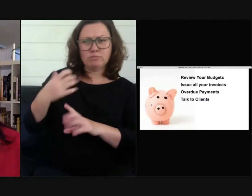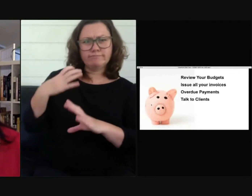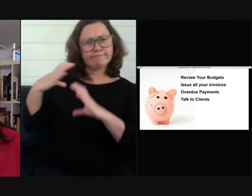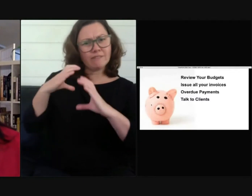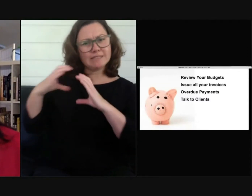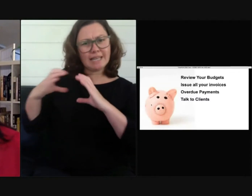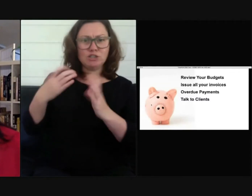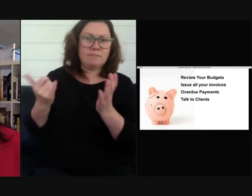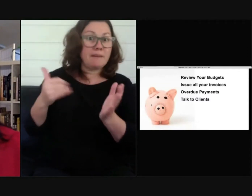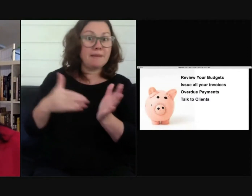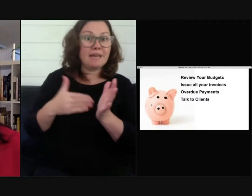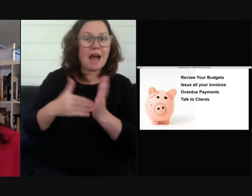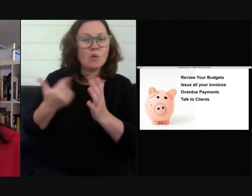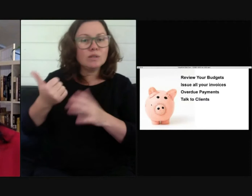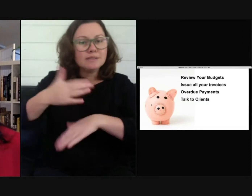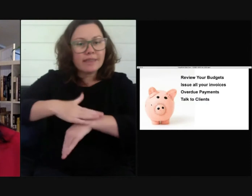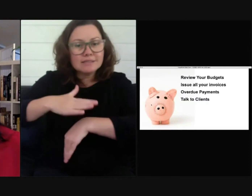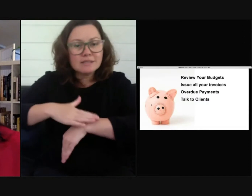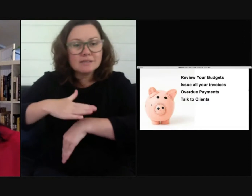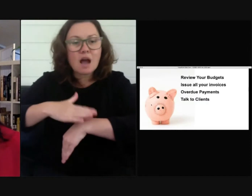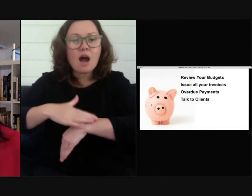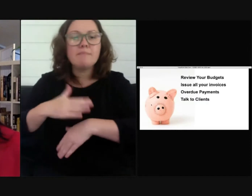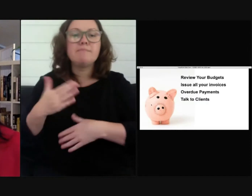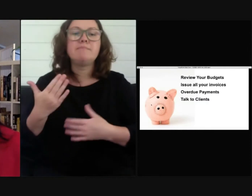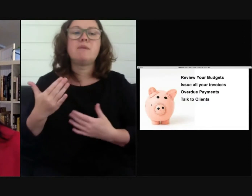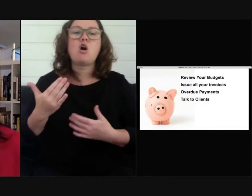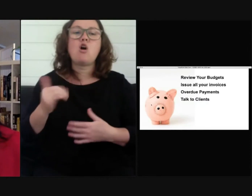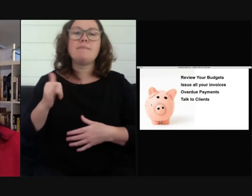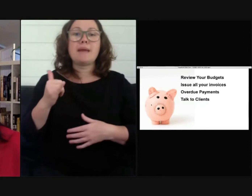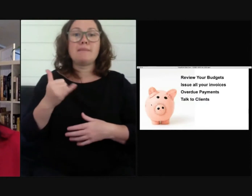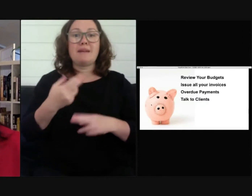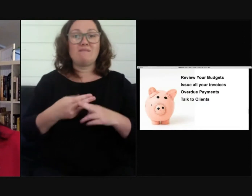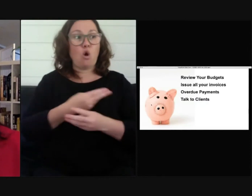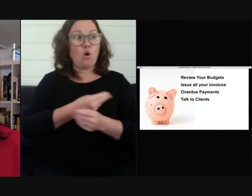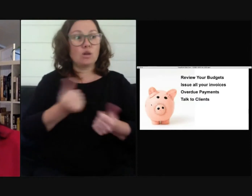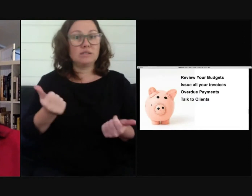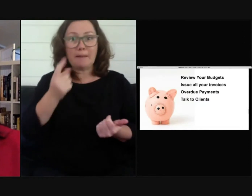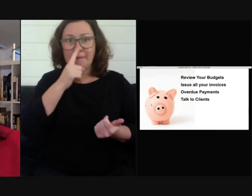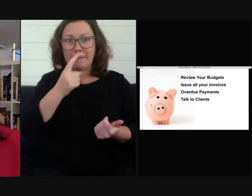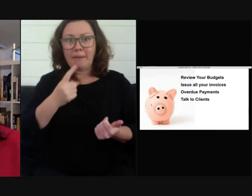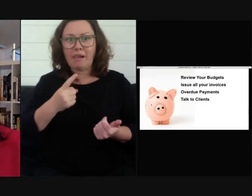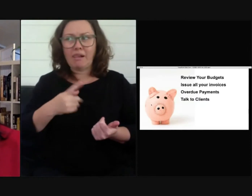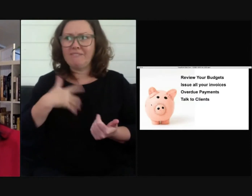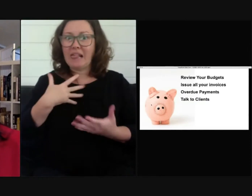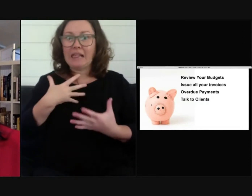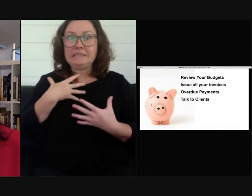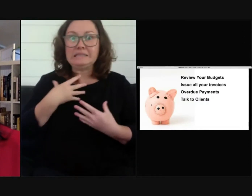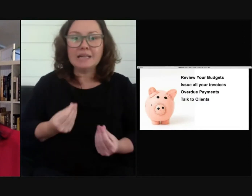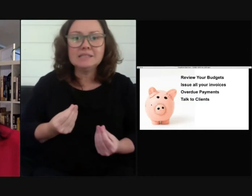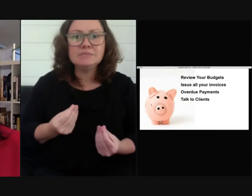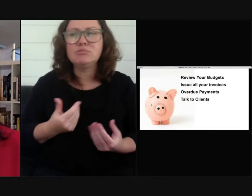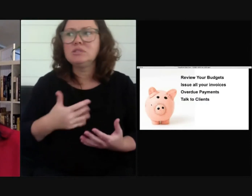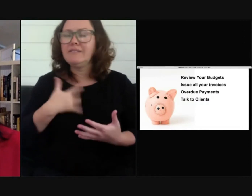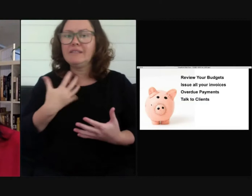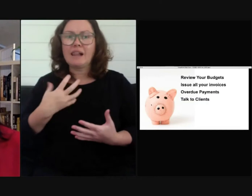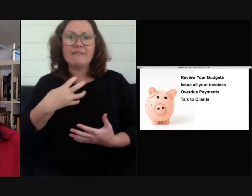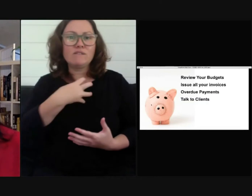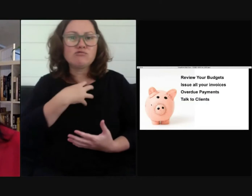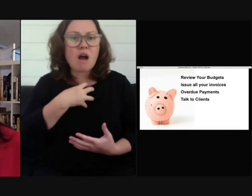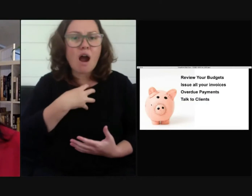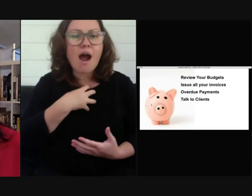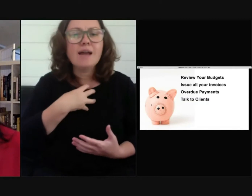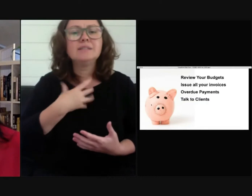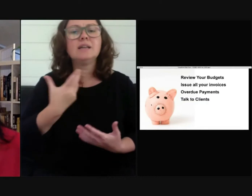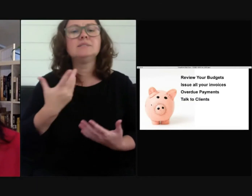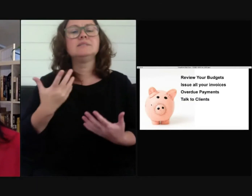for those of you who are feeling desperate and frightened about what's going on right now. But it's a totally understandable response,